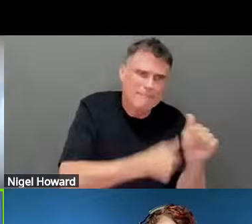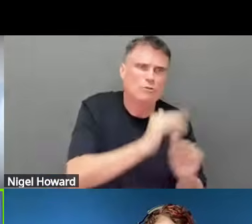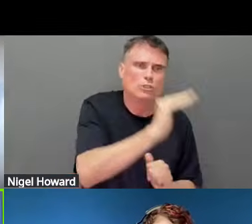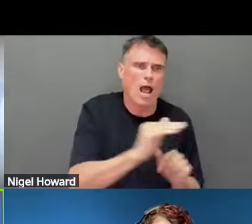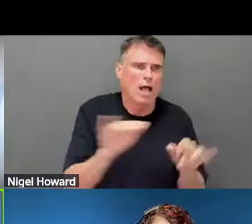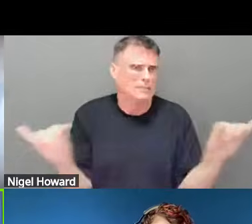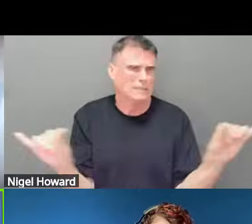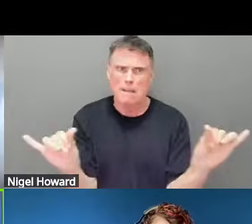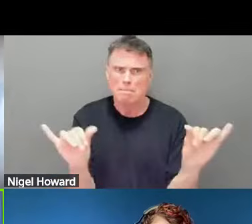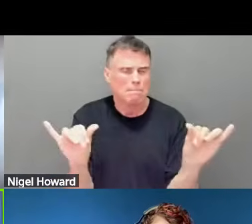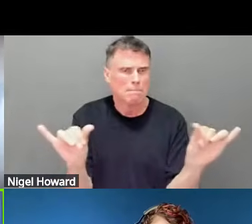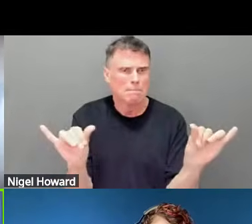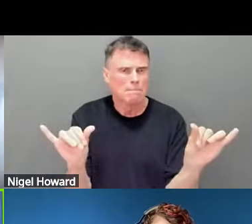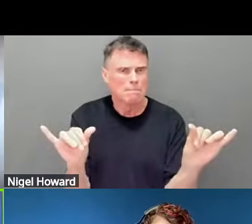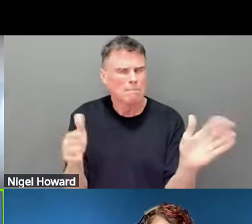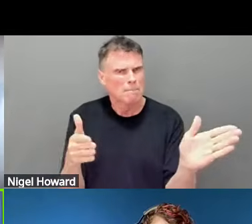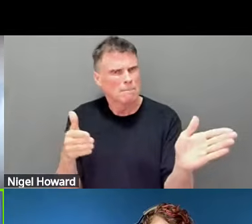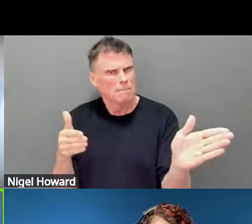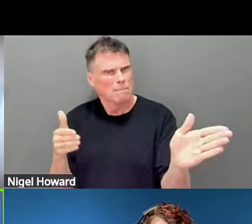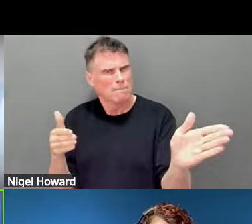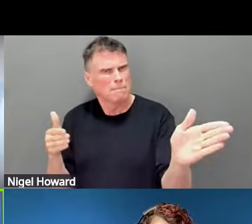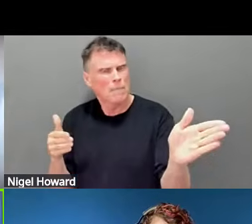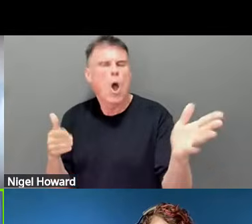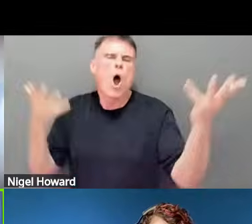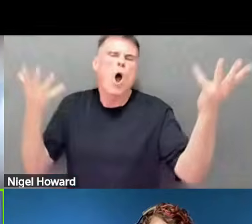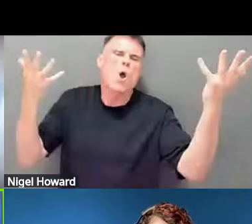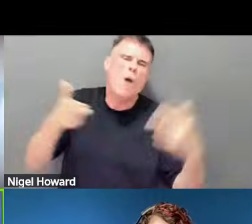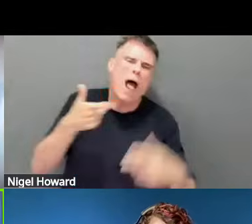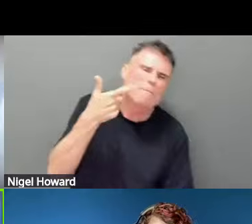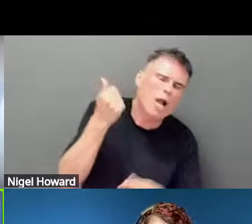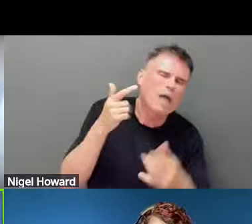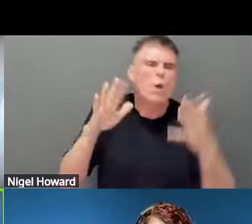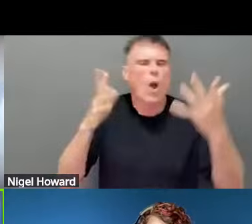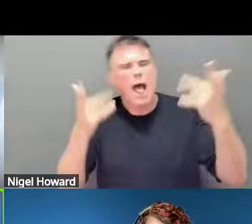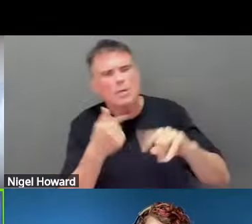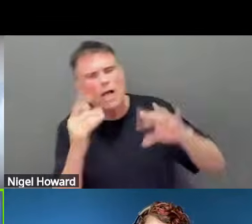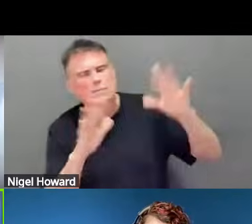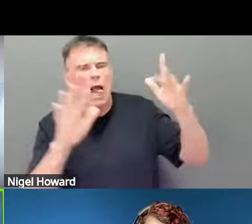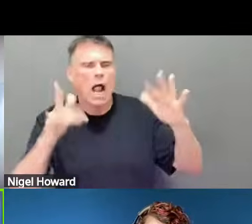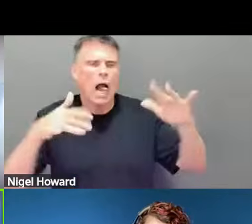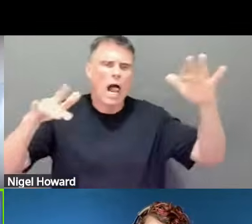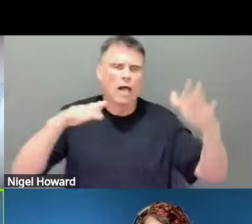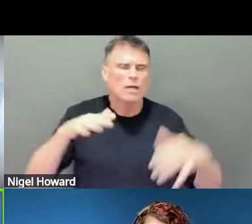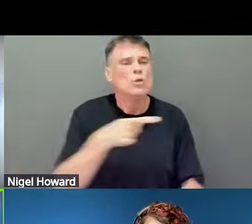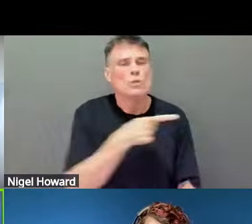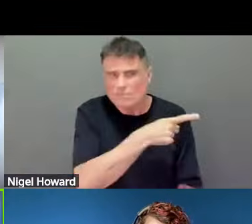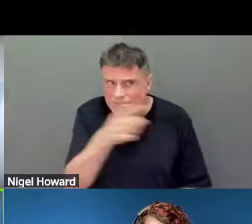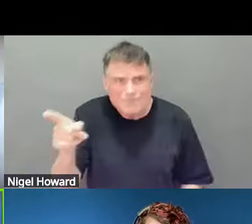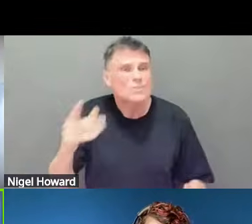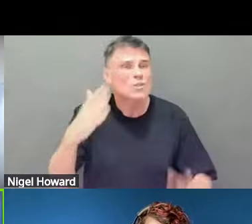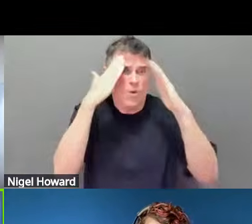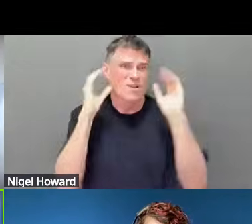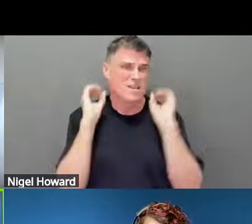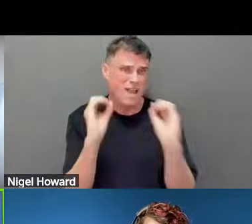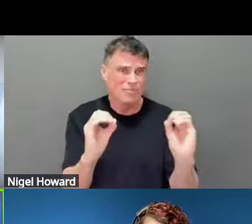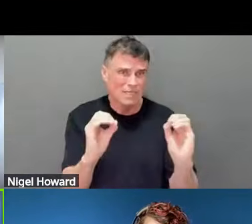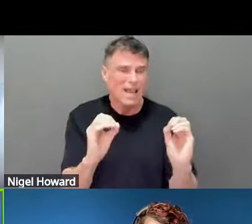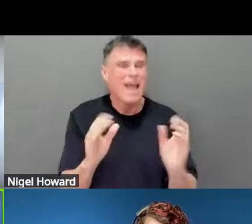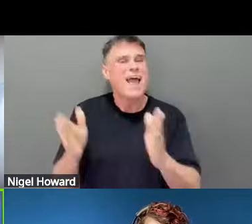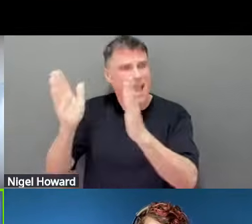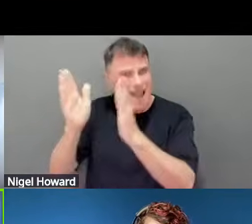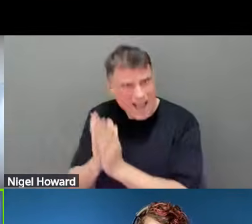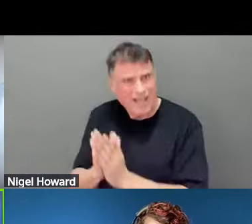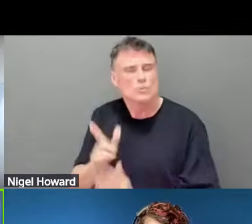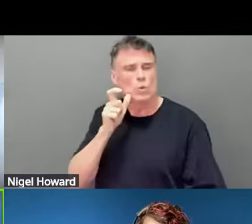child has a right to an education, and deaf children require an equitable education. And it cannot be, oh, we've